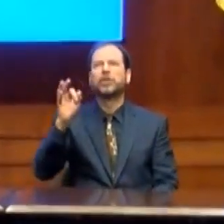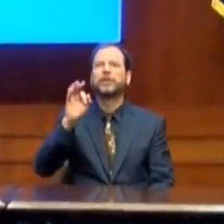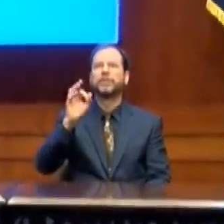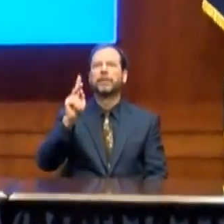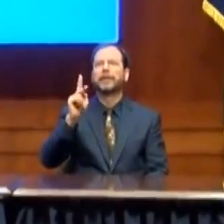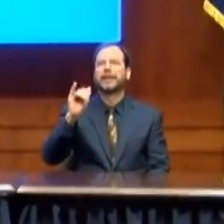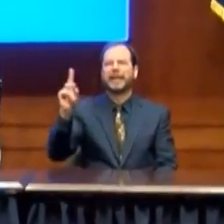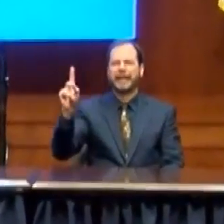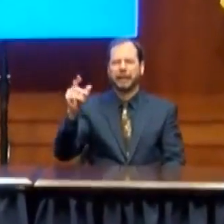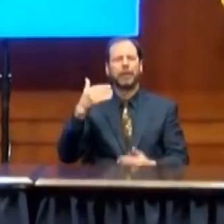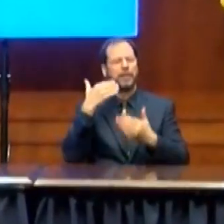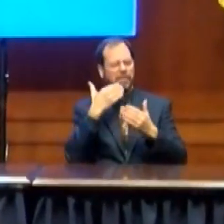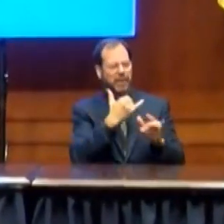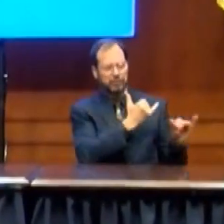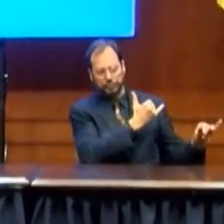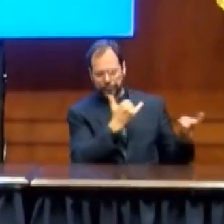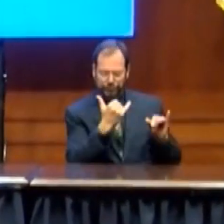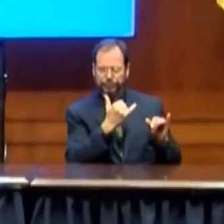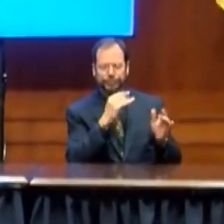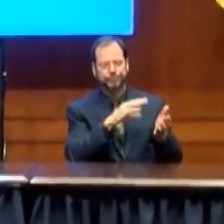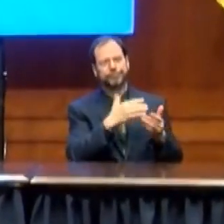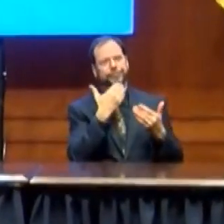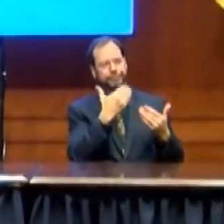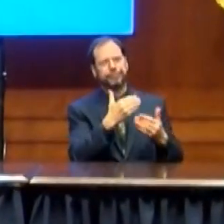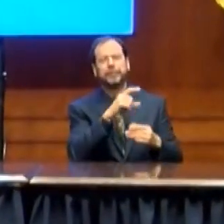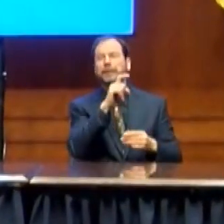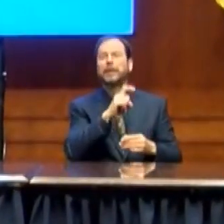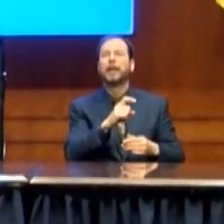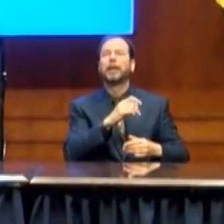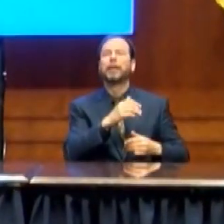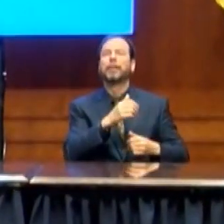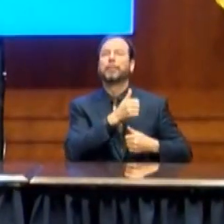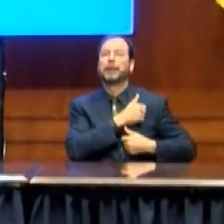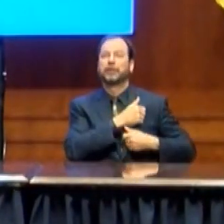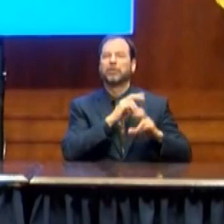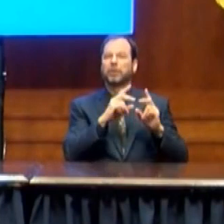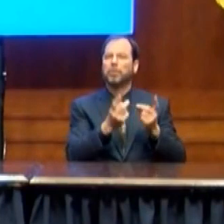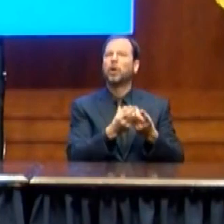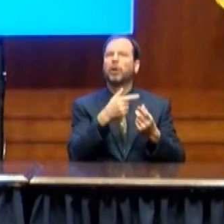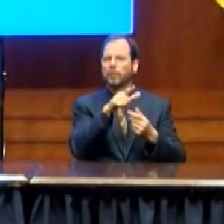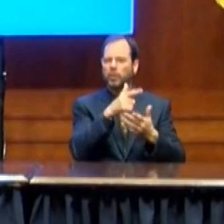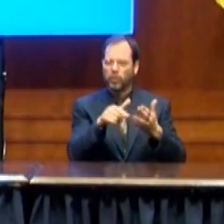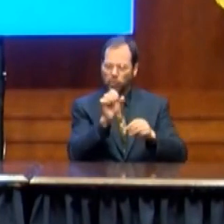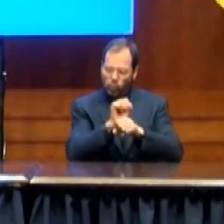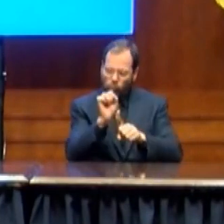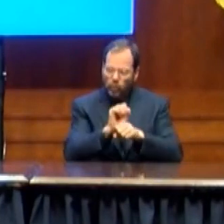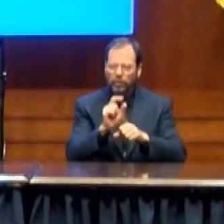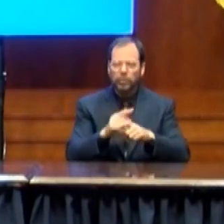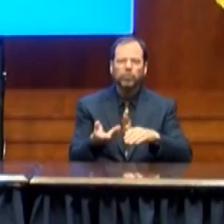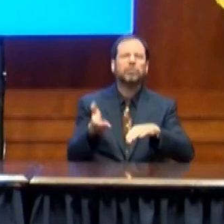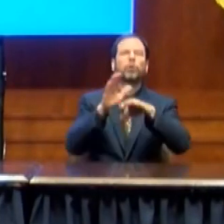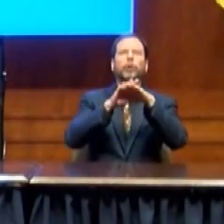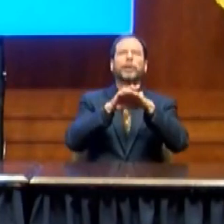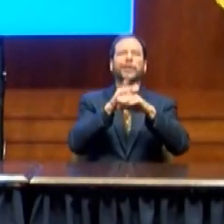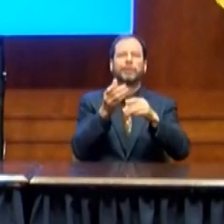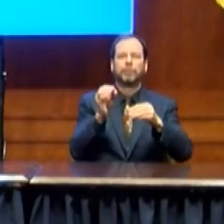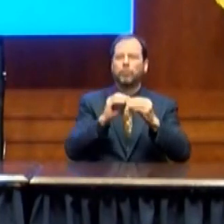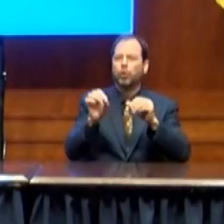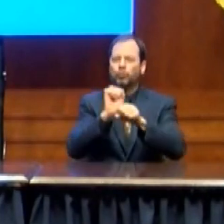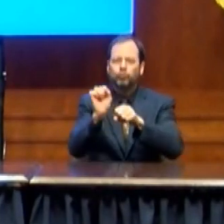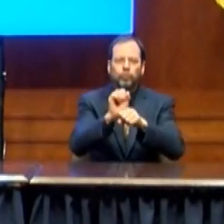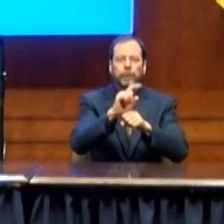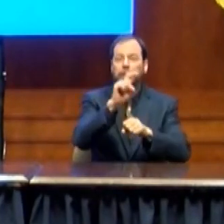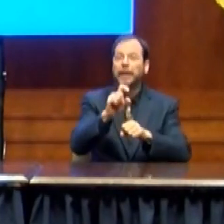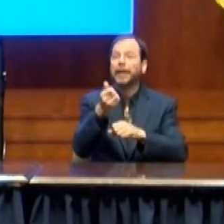Governor. I want to echo the thoughts and the thanks of the Texas Military Department, General Norris and her team, the work that they're doing to increase our